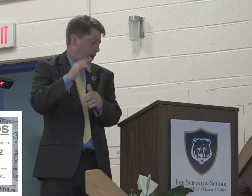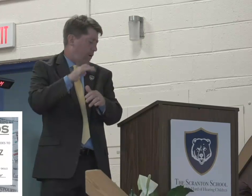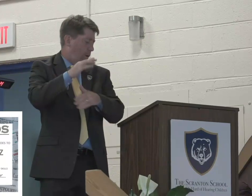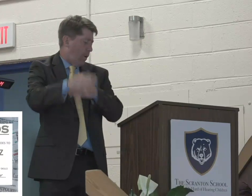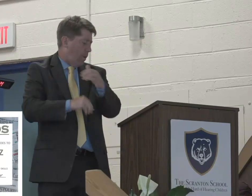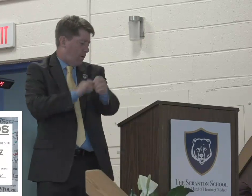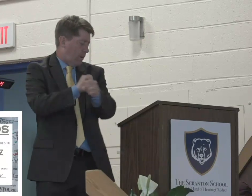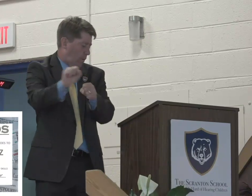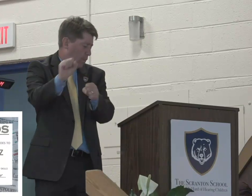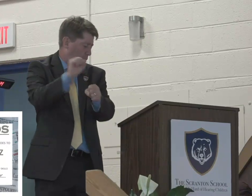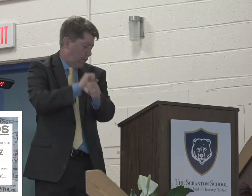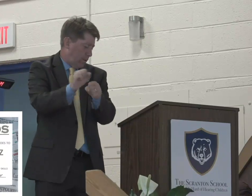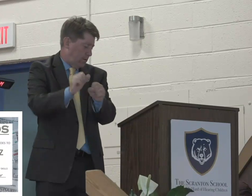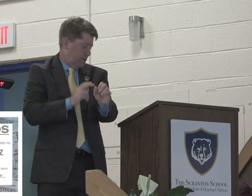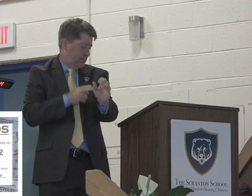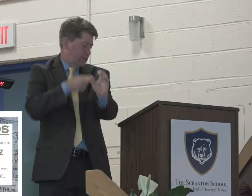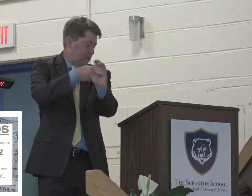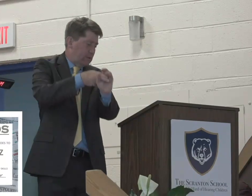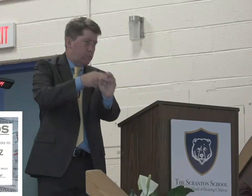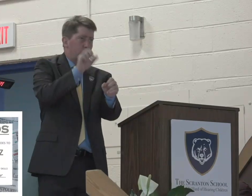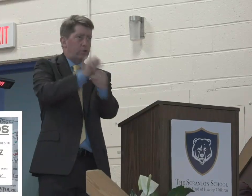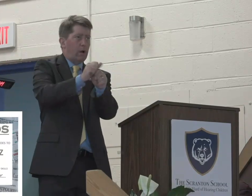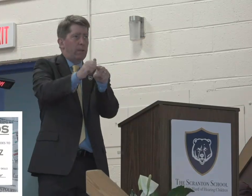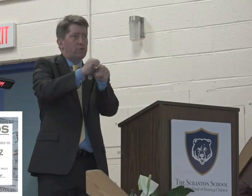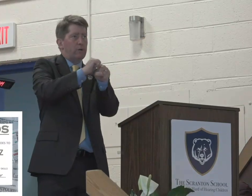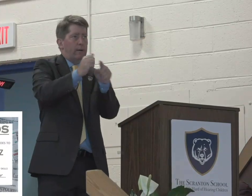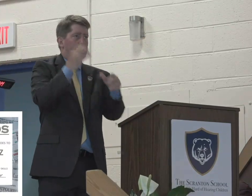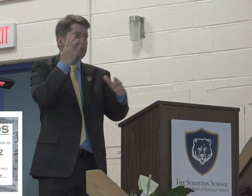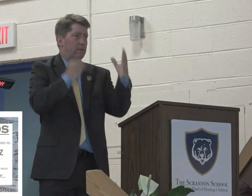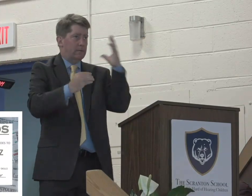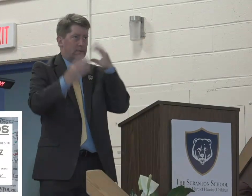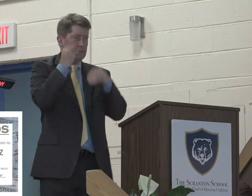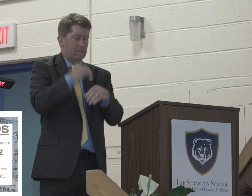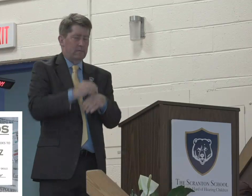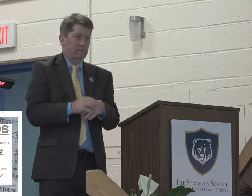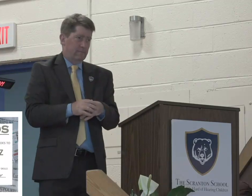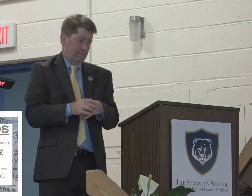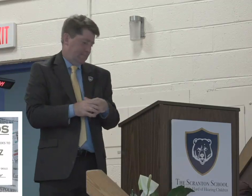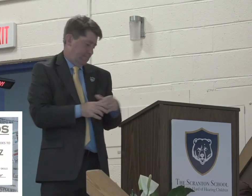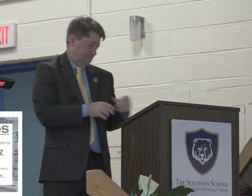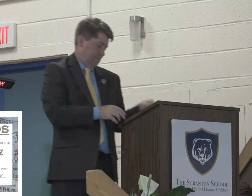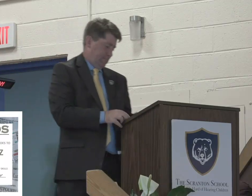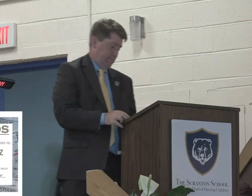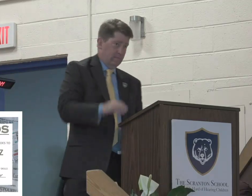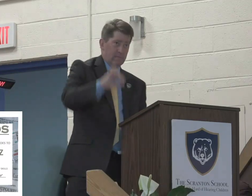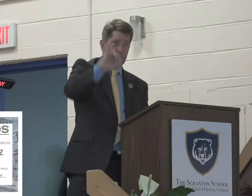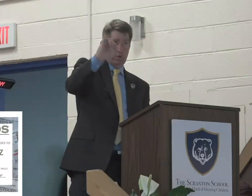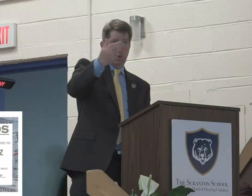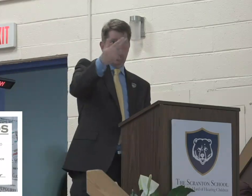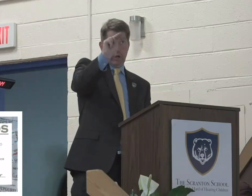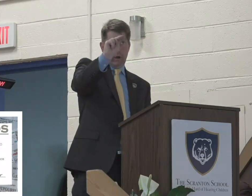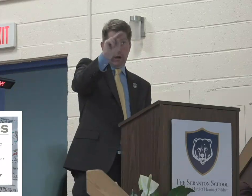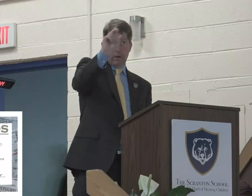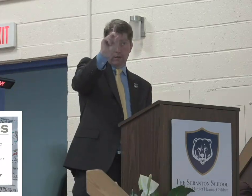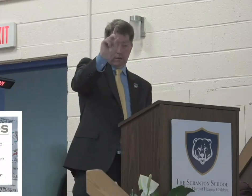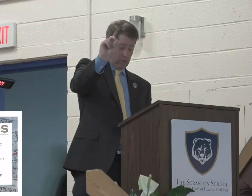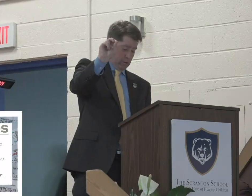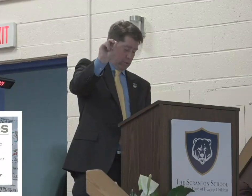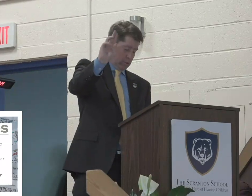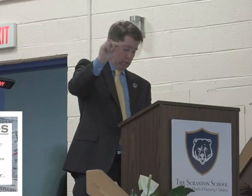And is given to this person for all of their all of their work during the their hard work during the